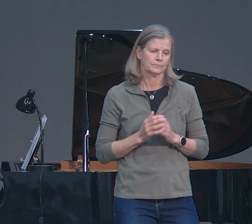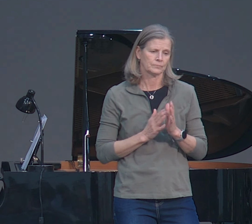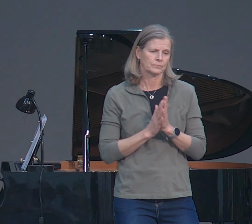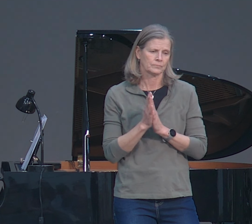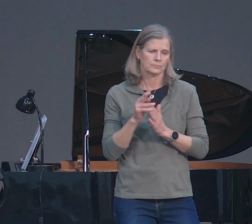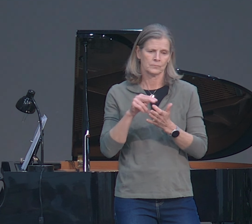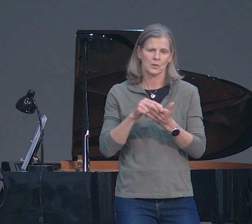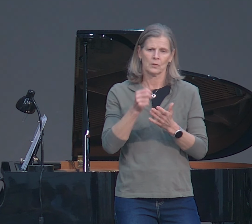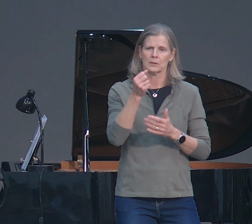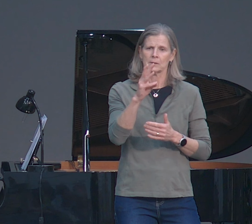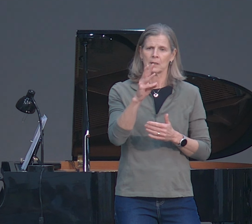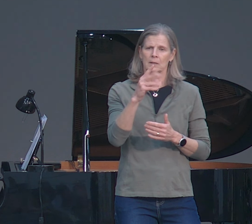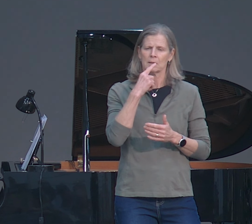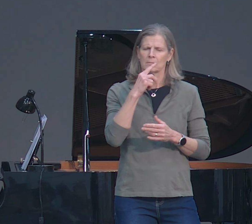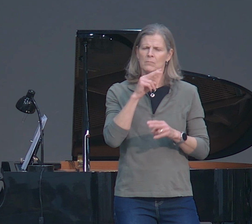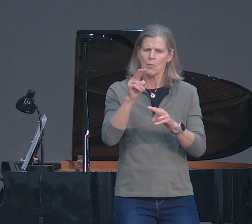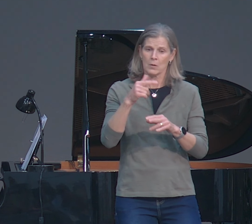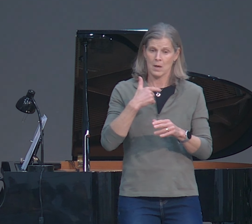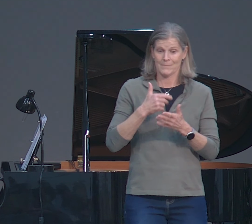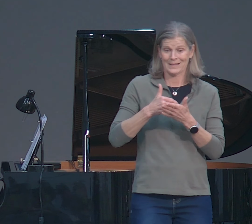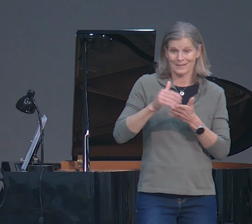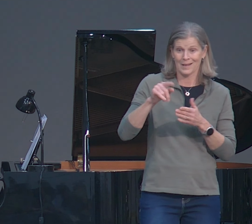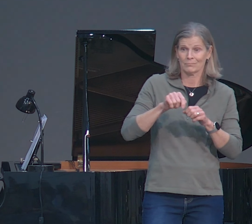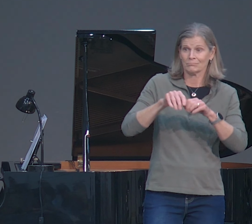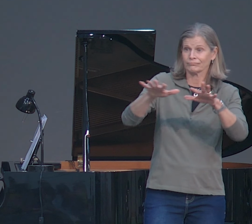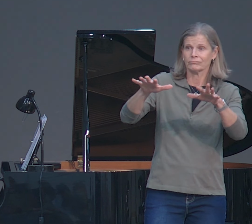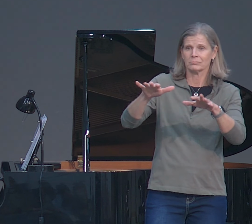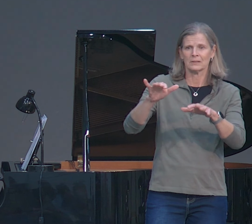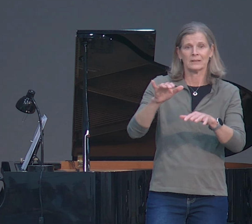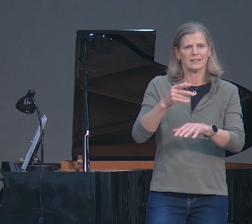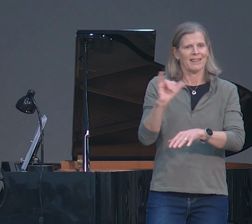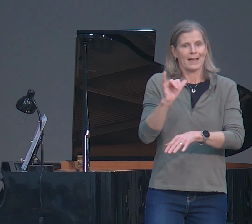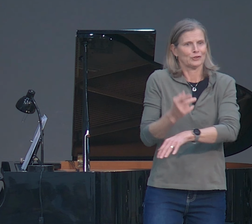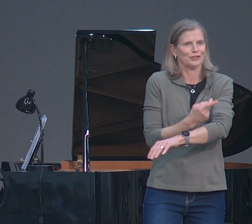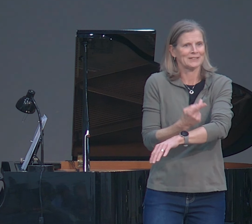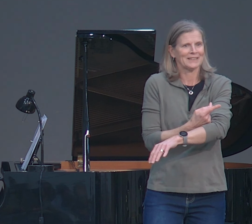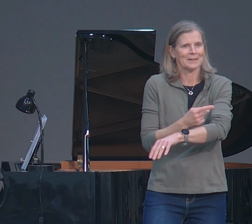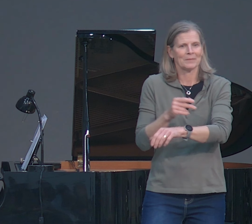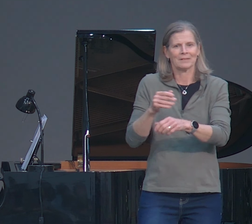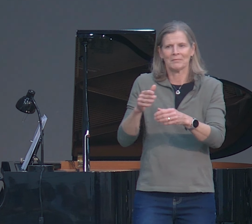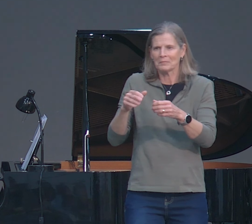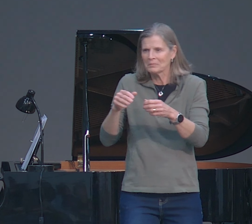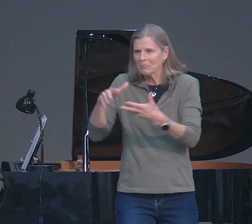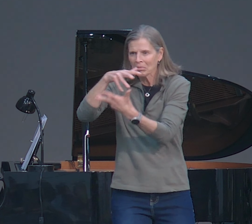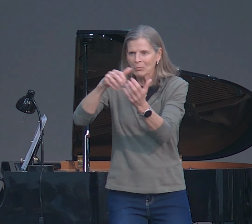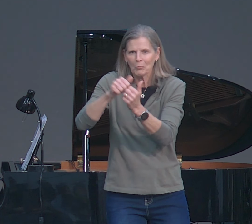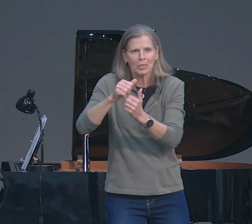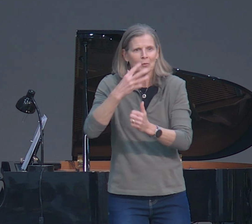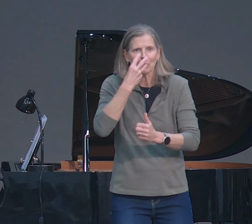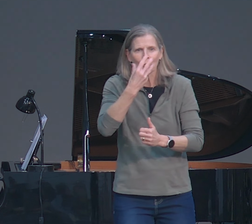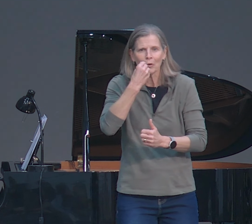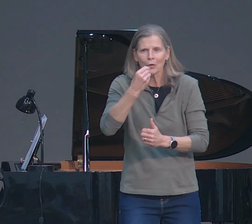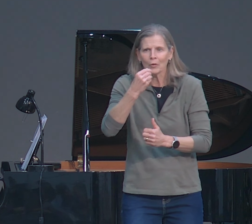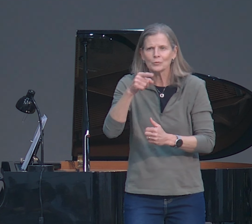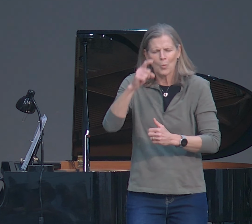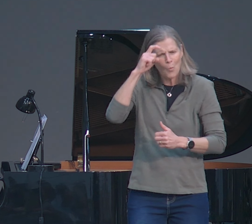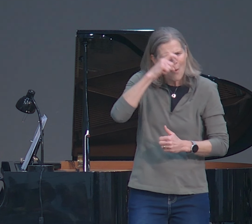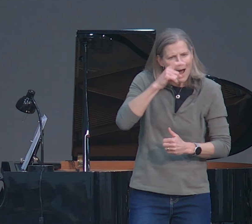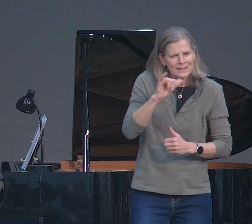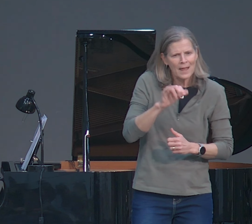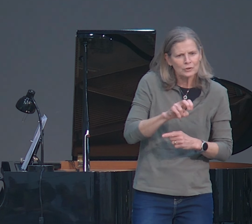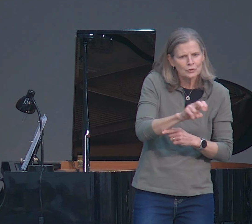Look at verse 16 with me. Behold, I'm sending you out as sheep in the midst of wolves. So be wise as serpents and innocent